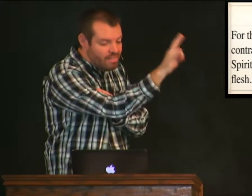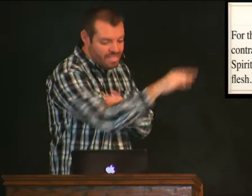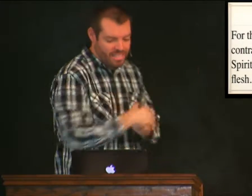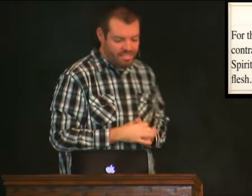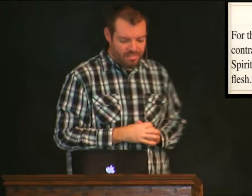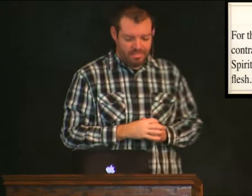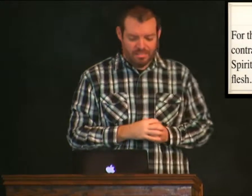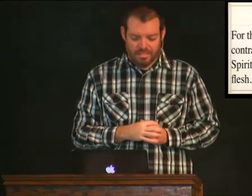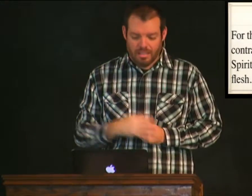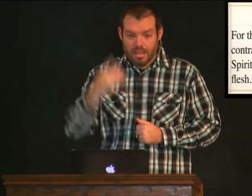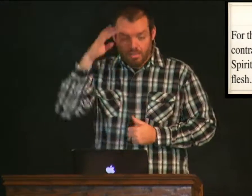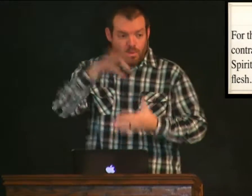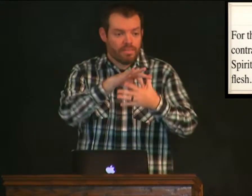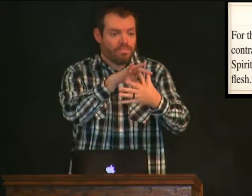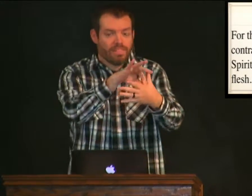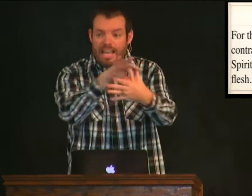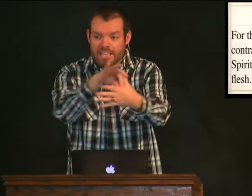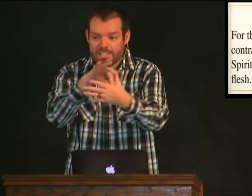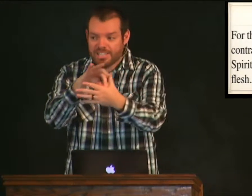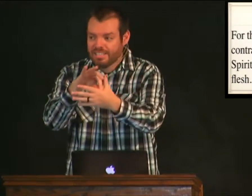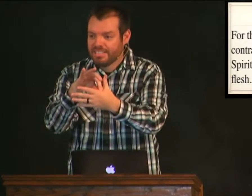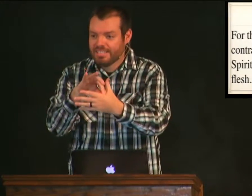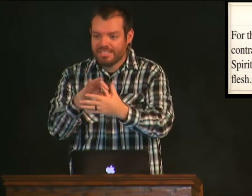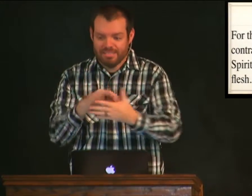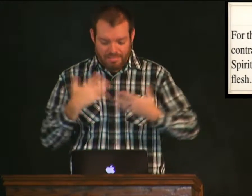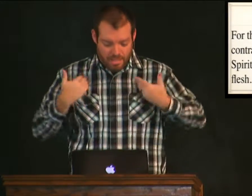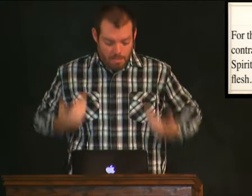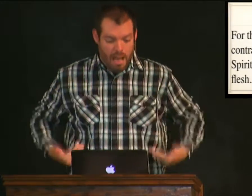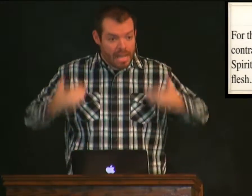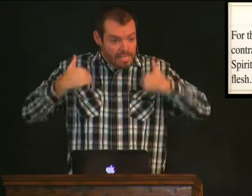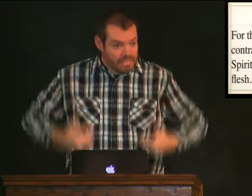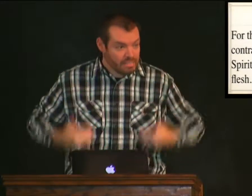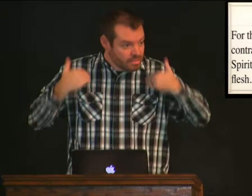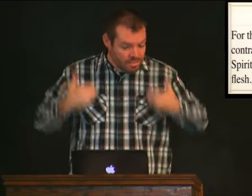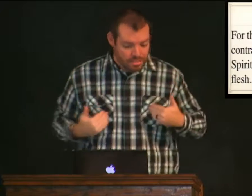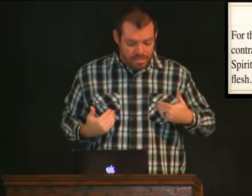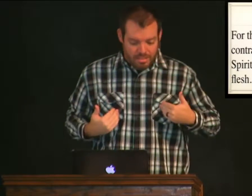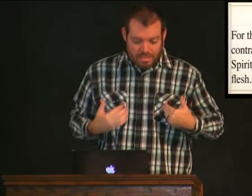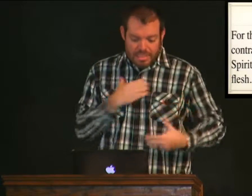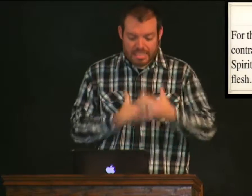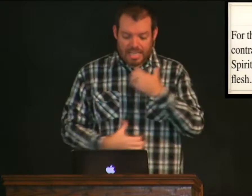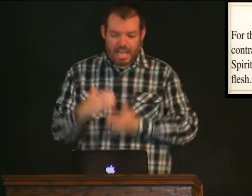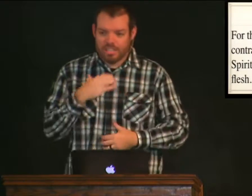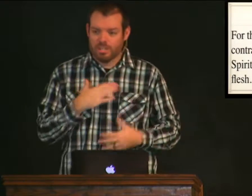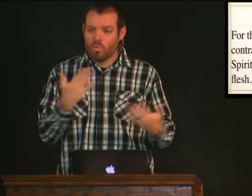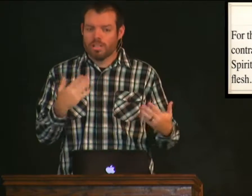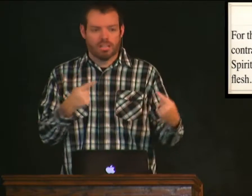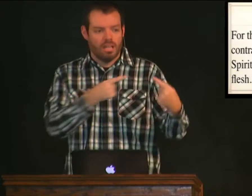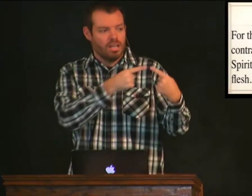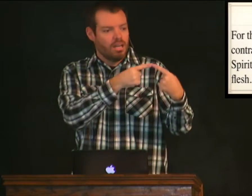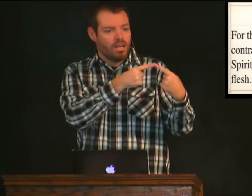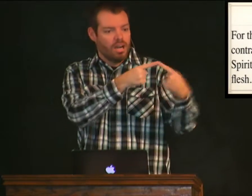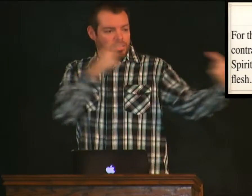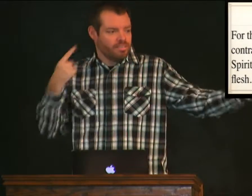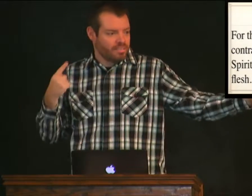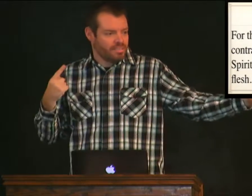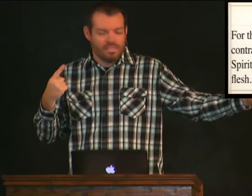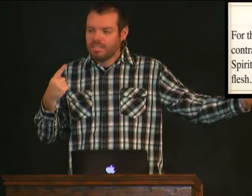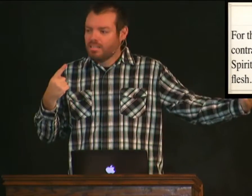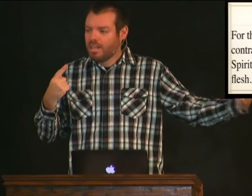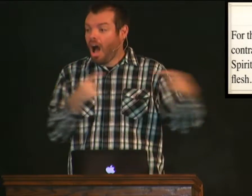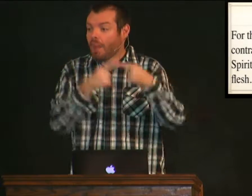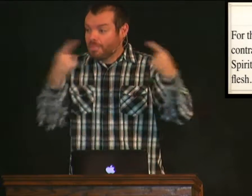Verse 17, what the flesh, the body, desire, what